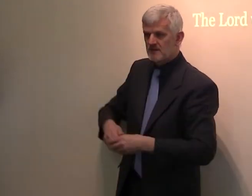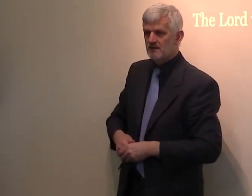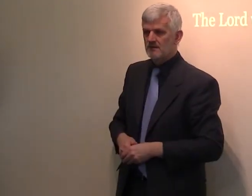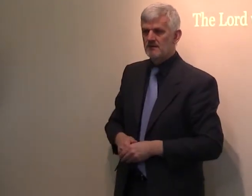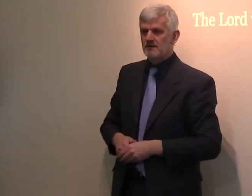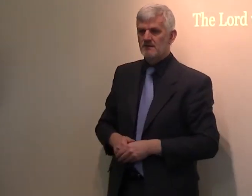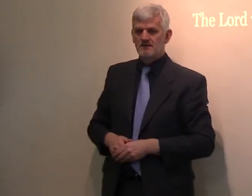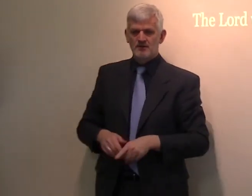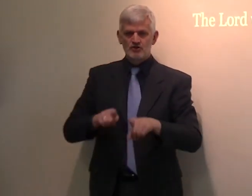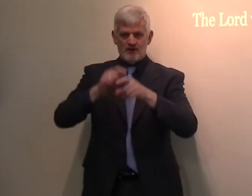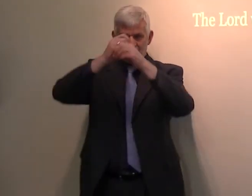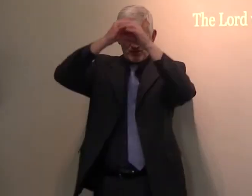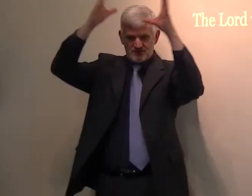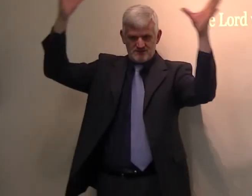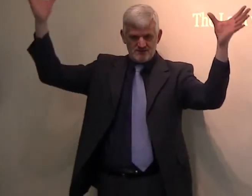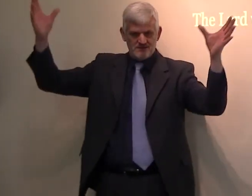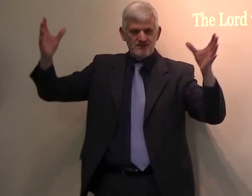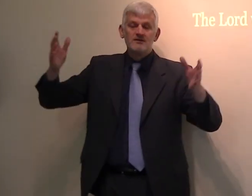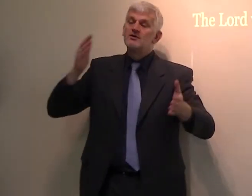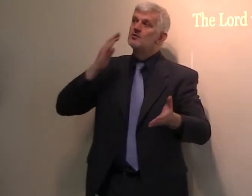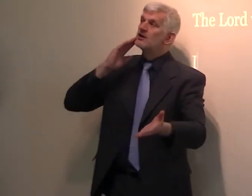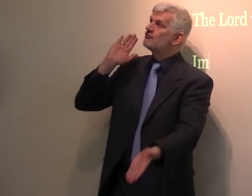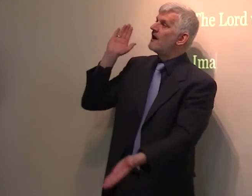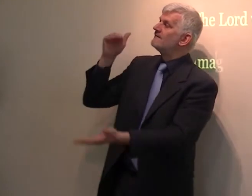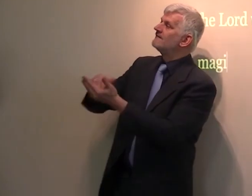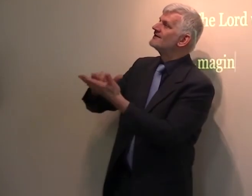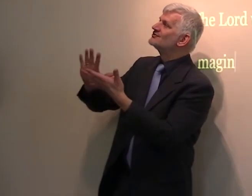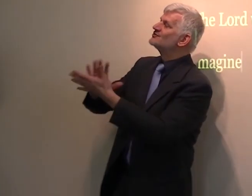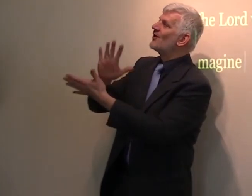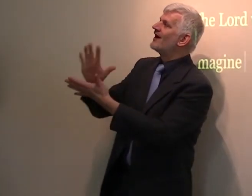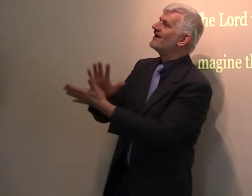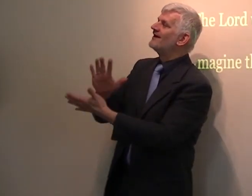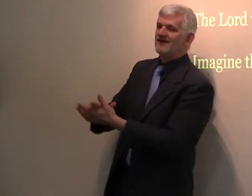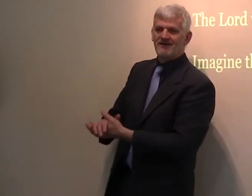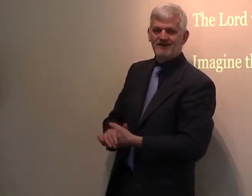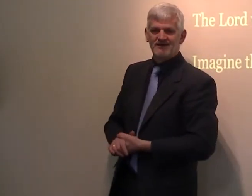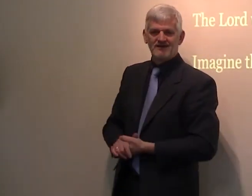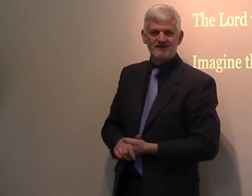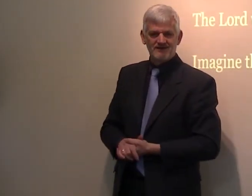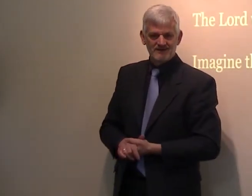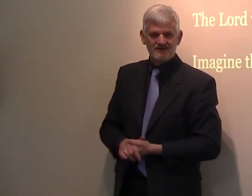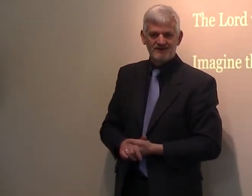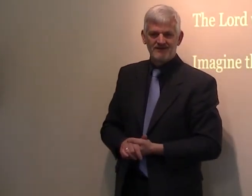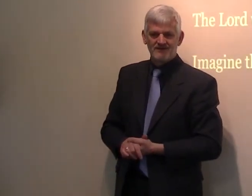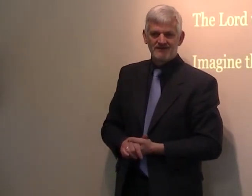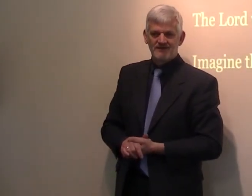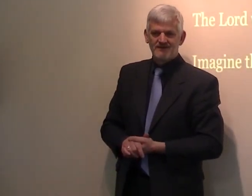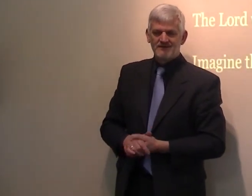this. Just imagine the joy that I'm making it up. I'm imagining before in that great stadium,